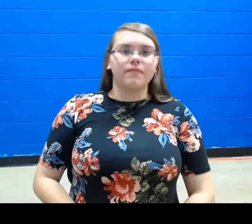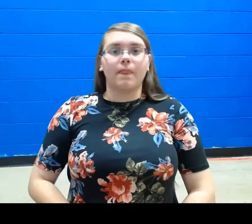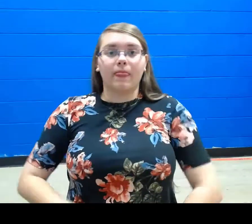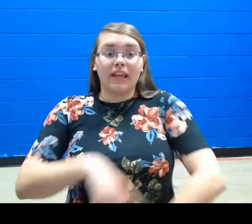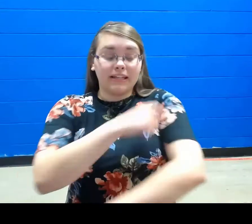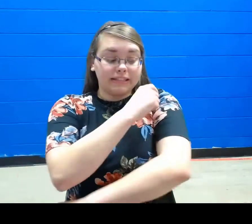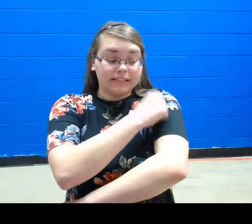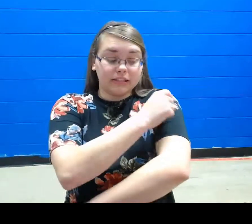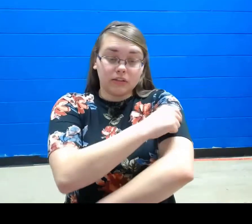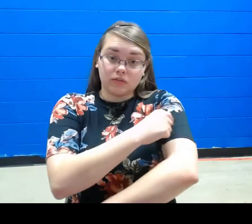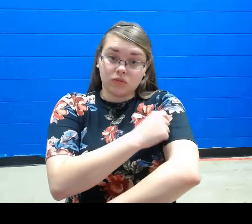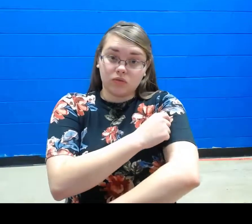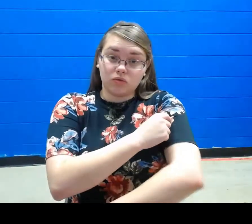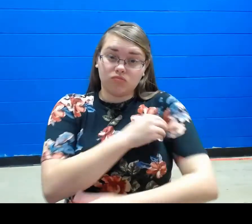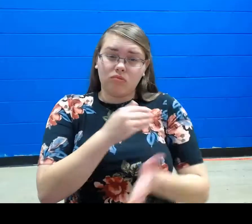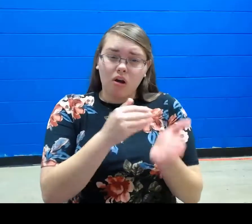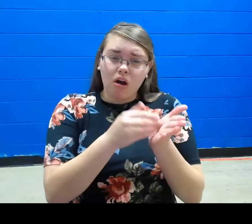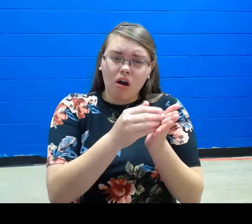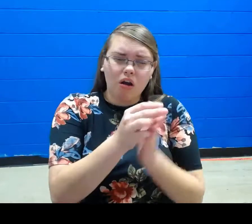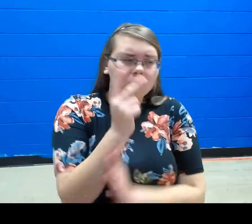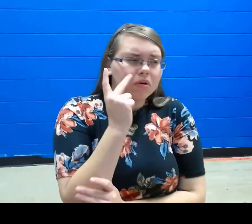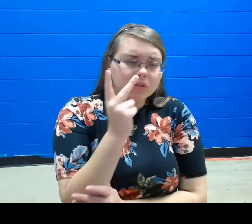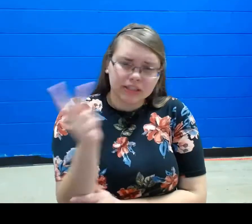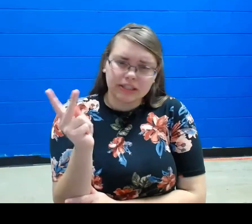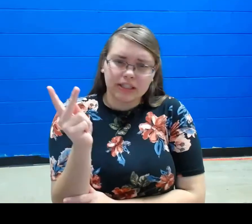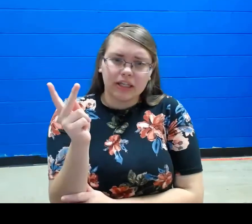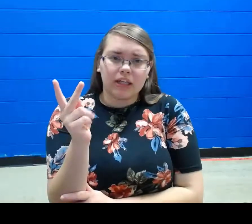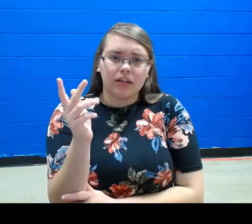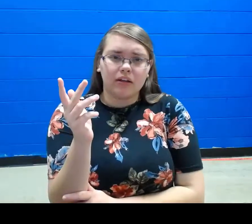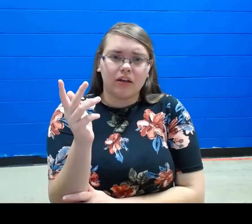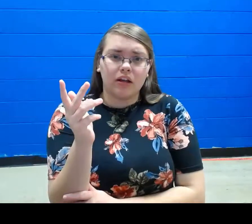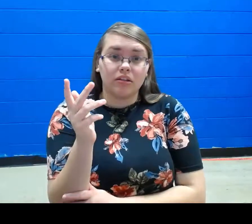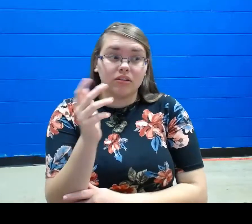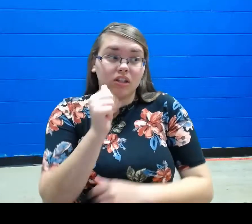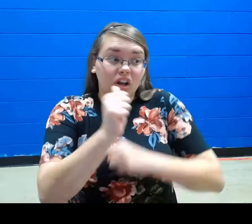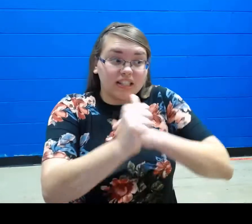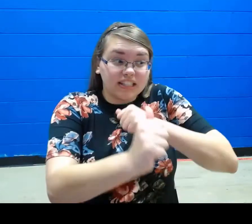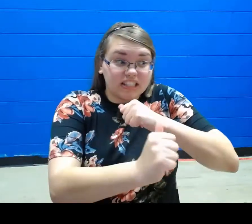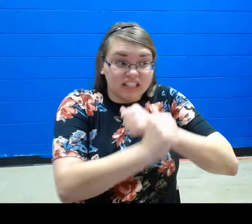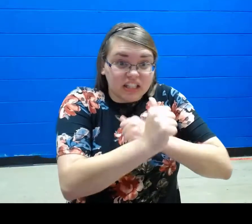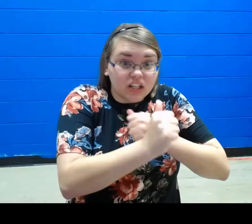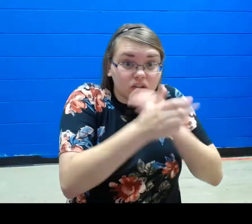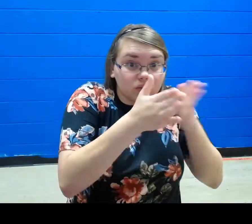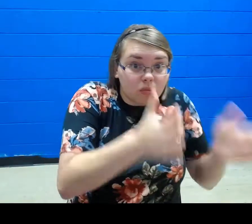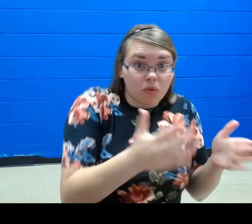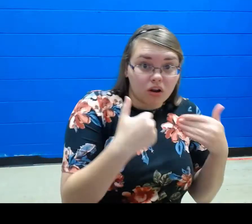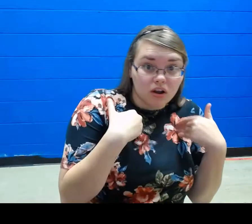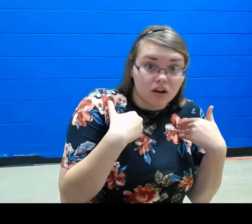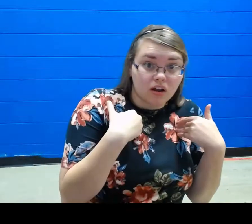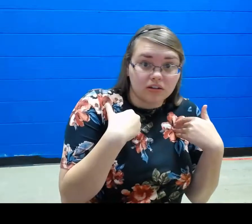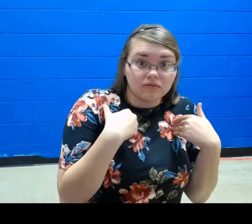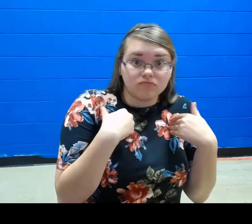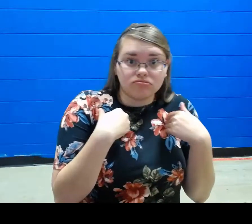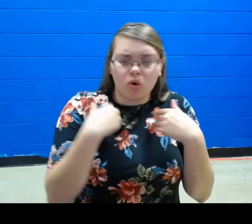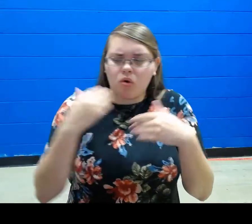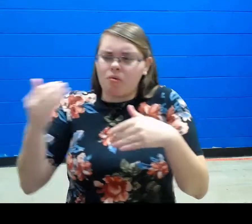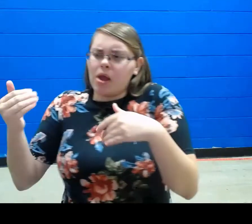Tattoos have often been presented in popular media as either marks of the dangerous and deviant or trendy youth fads. But